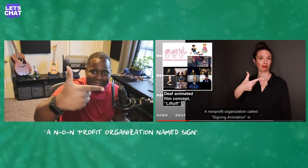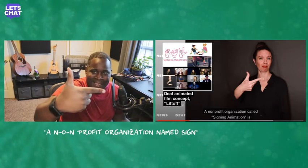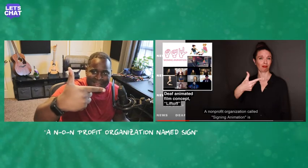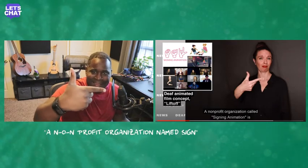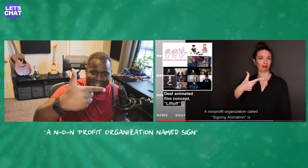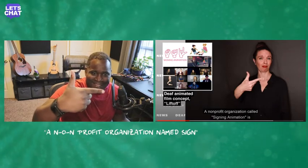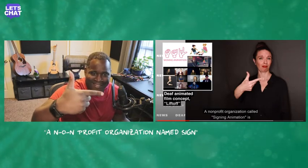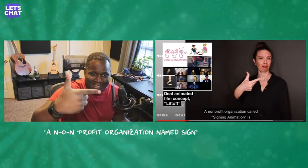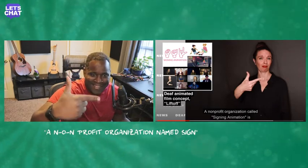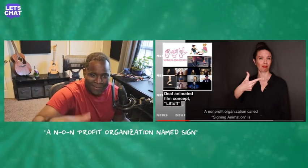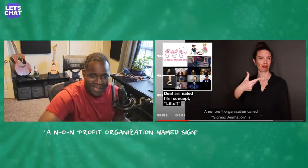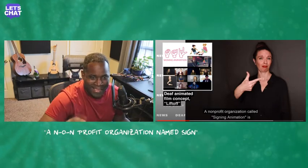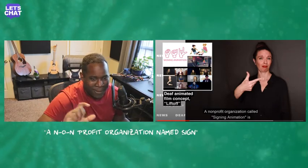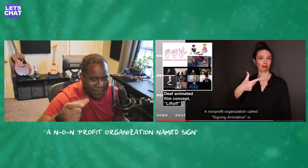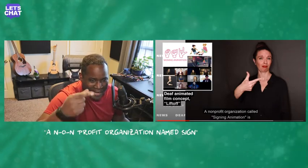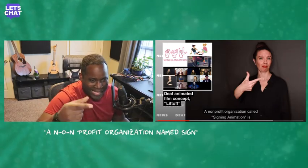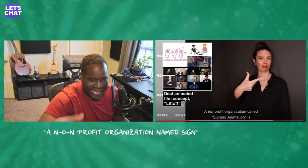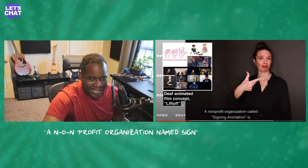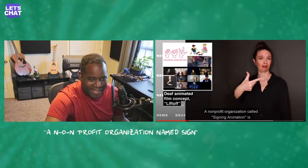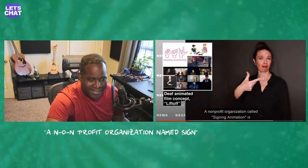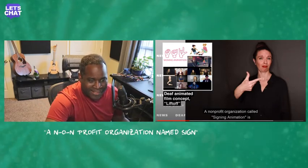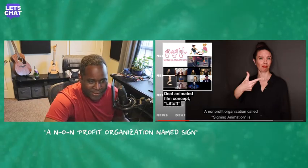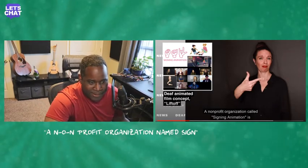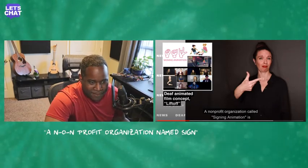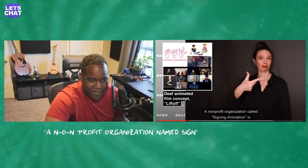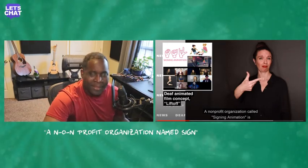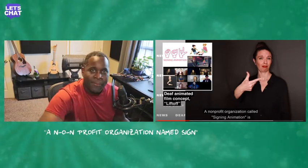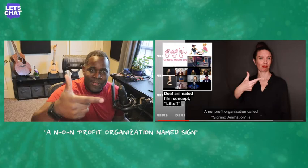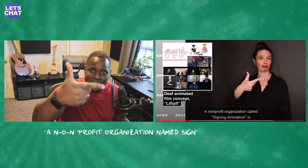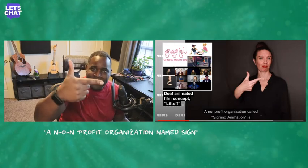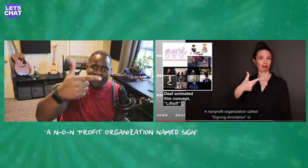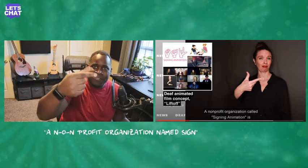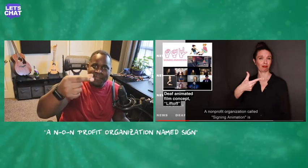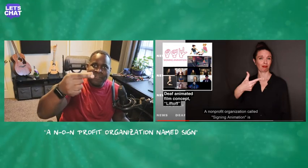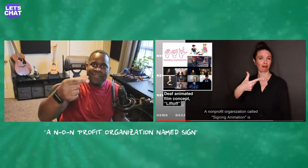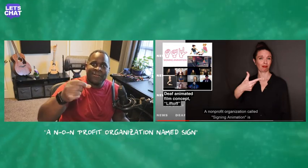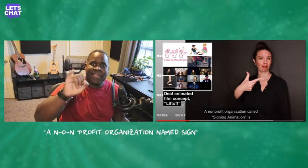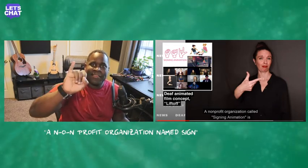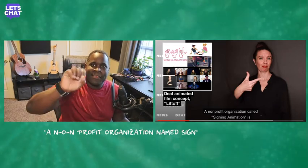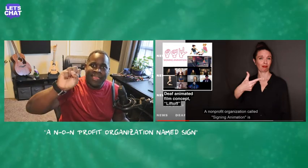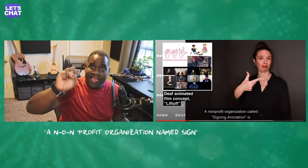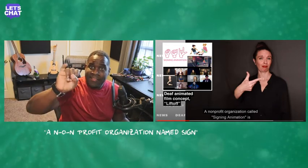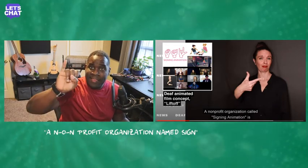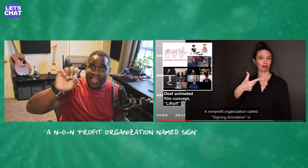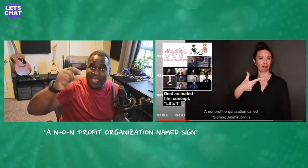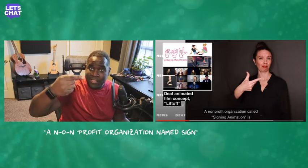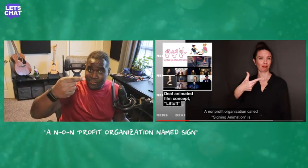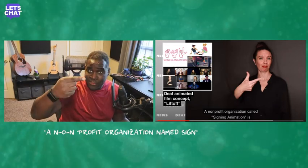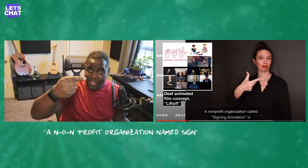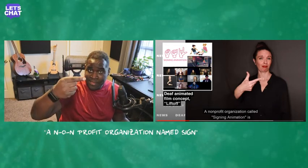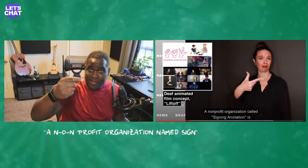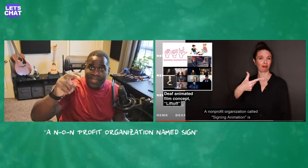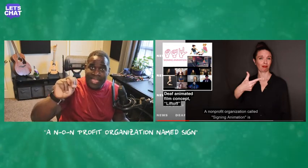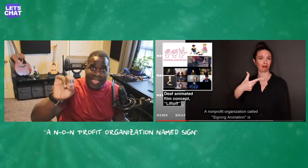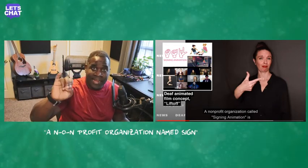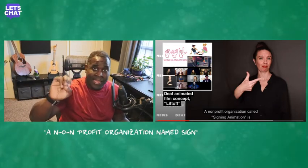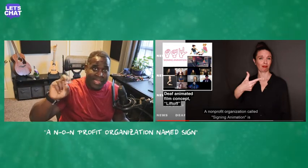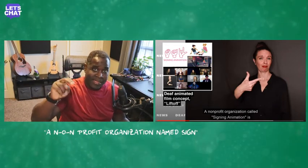It looks like a sideways L. But I get it. I see the G. But you see the difference here? Like